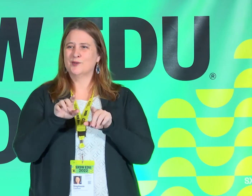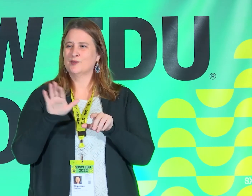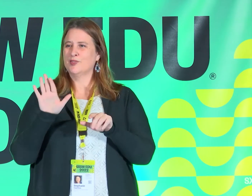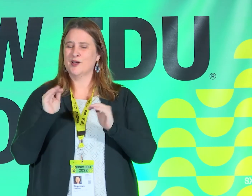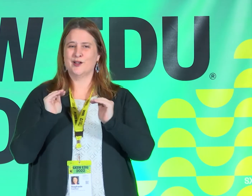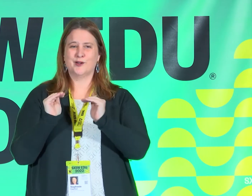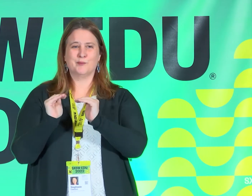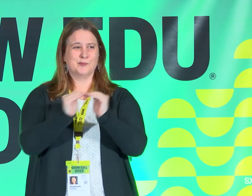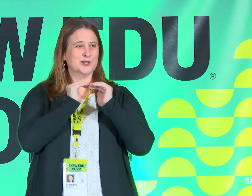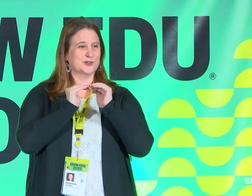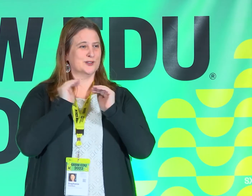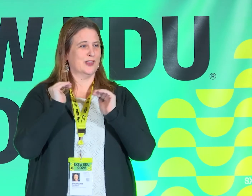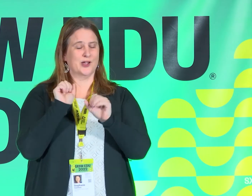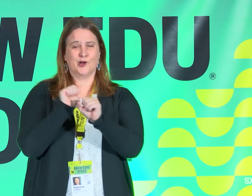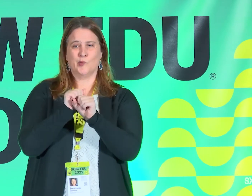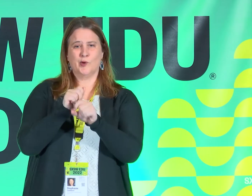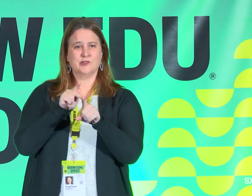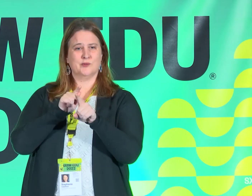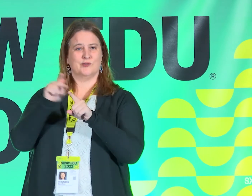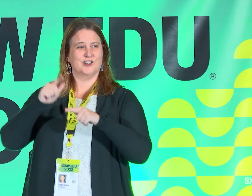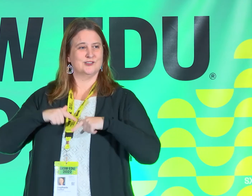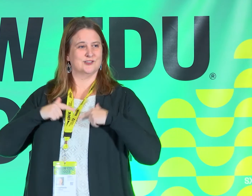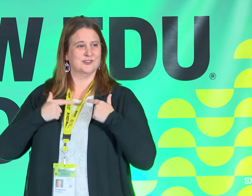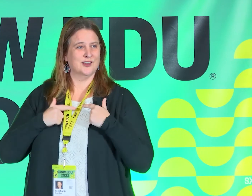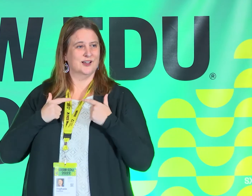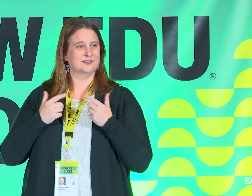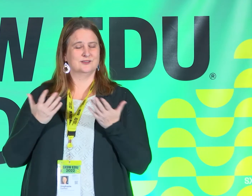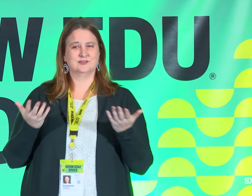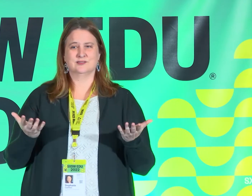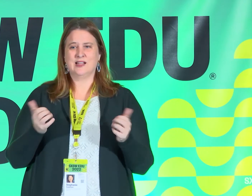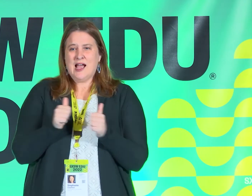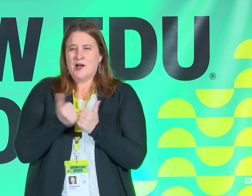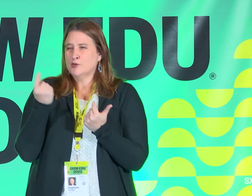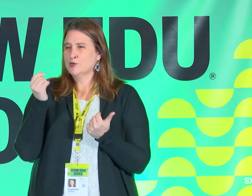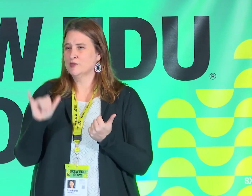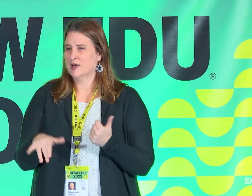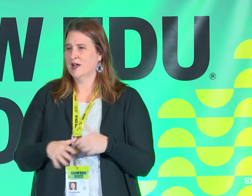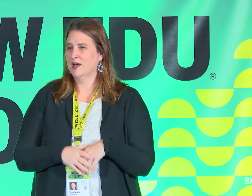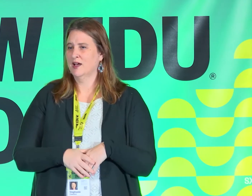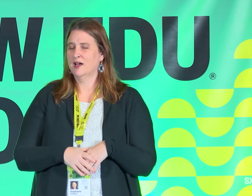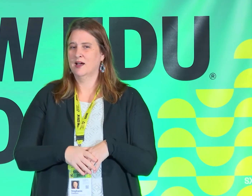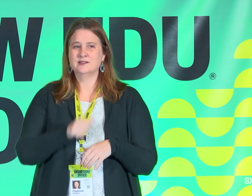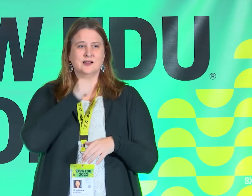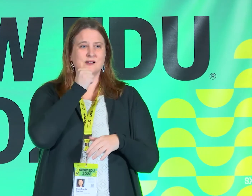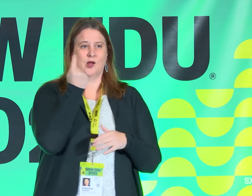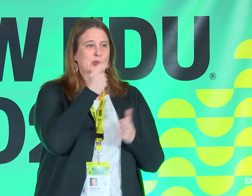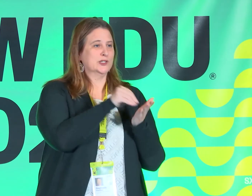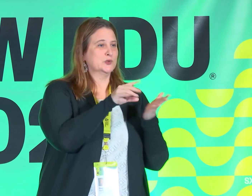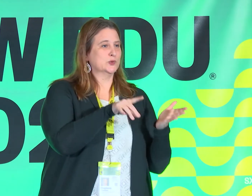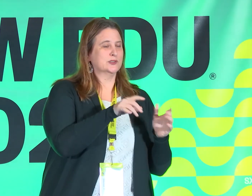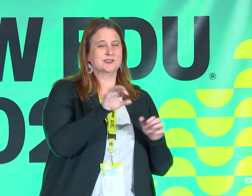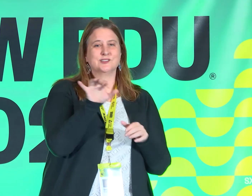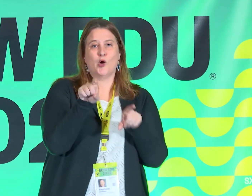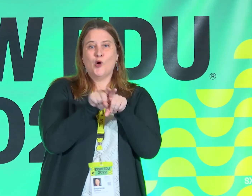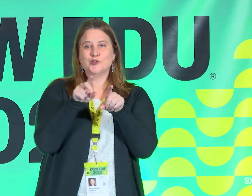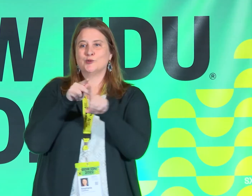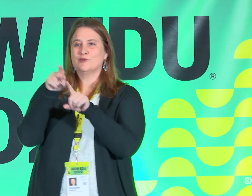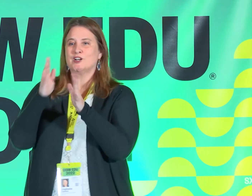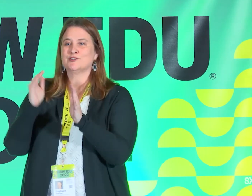these educational settings with their peers in the workplace. This is their daily lives. How does a faculty member navigate that? This doesn't only impact